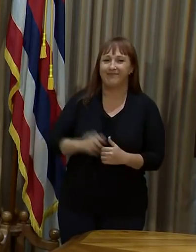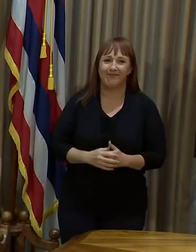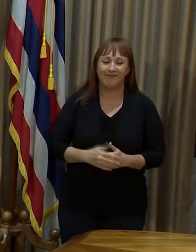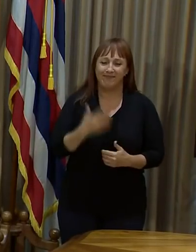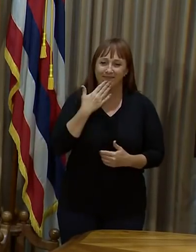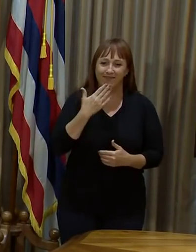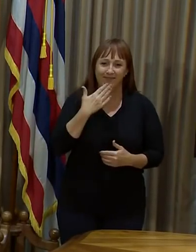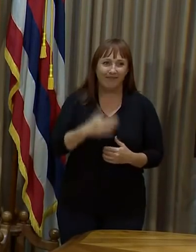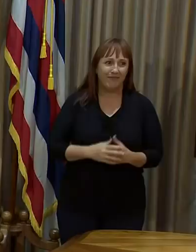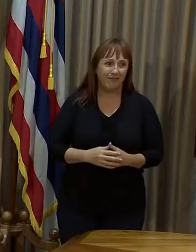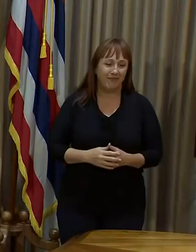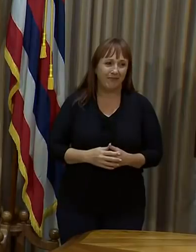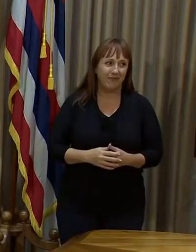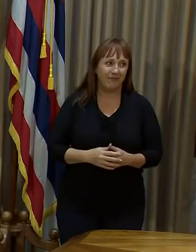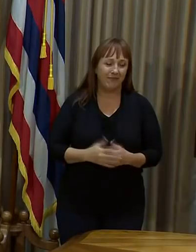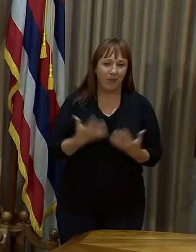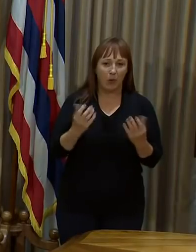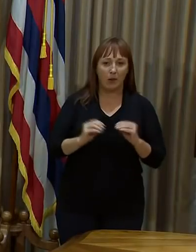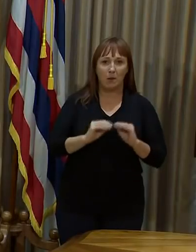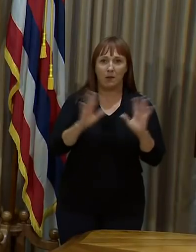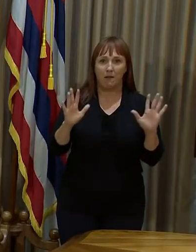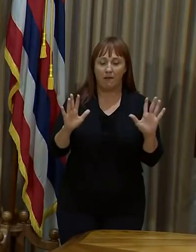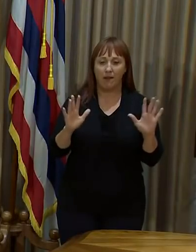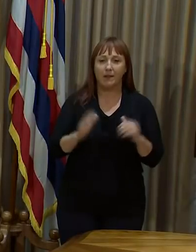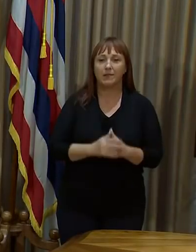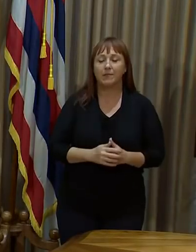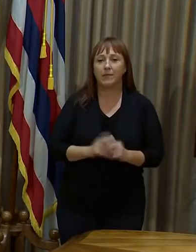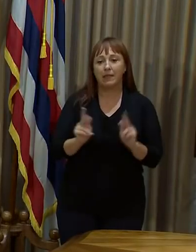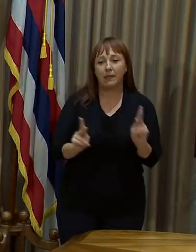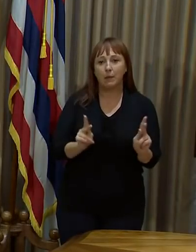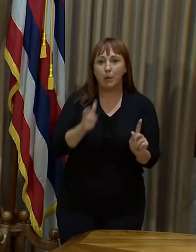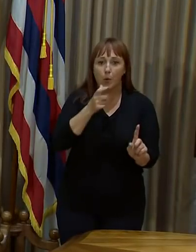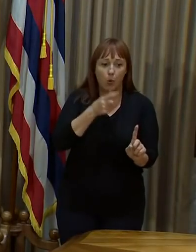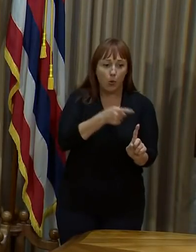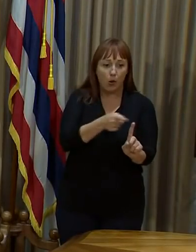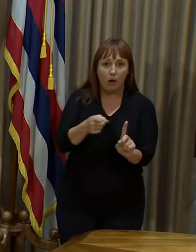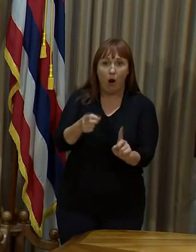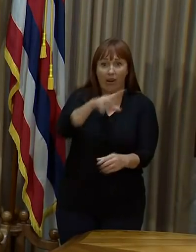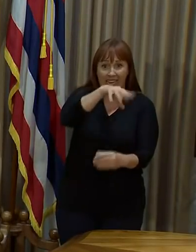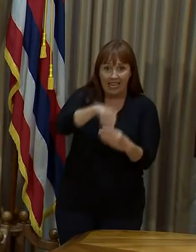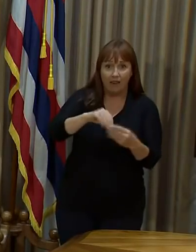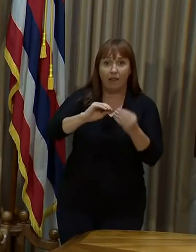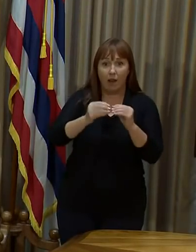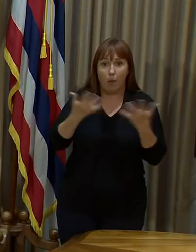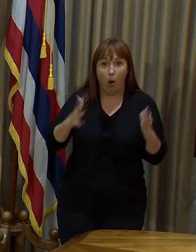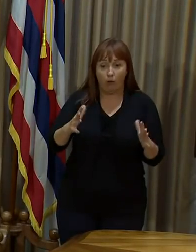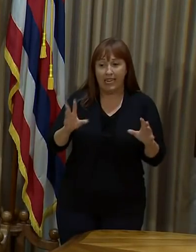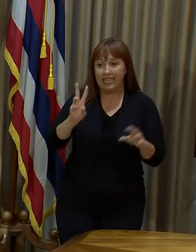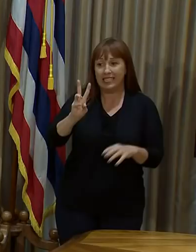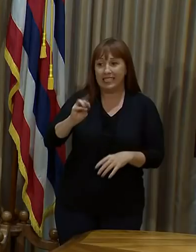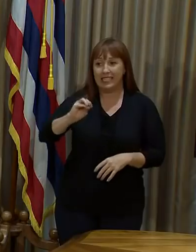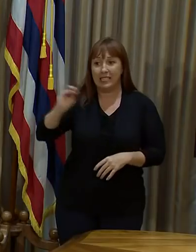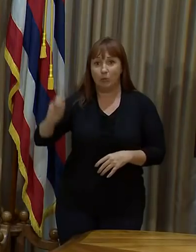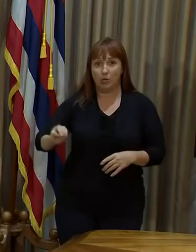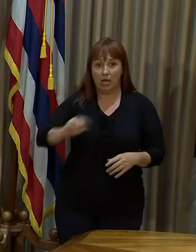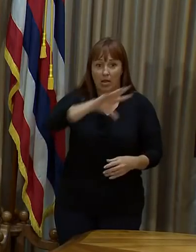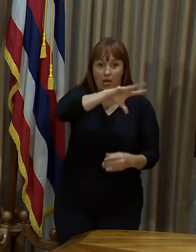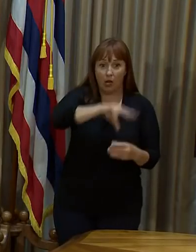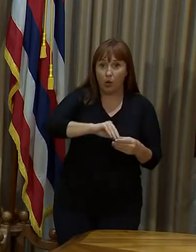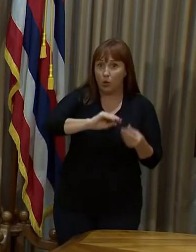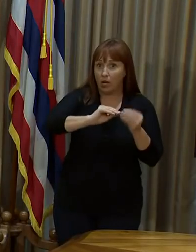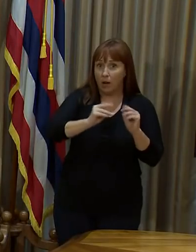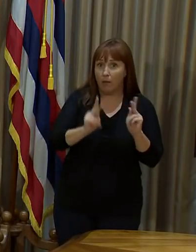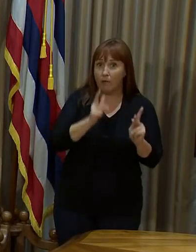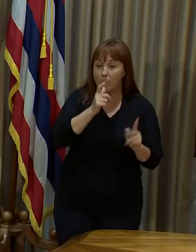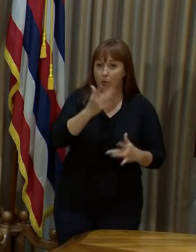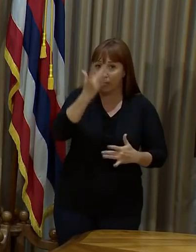Thanks, Jody. Yes. So just to clarify, Governor, so those people are already counted in that 60%. Well, that we're heading toward.